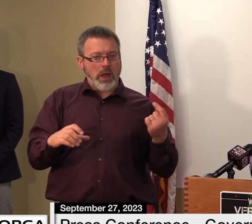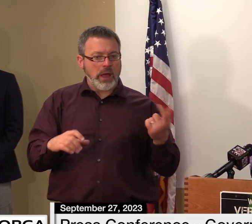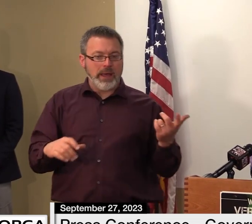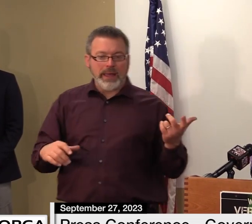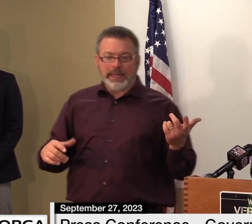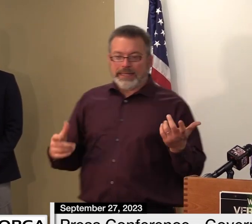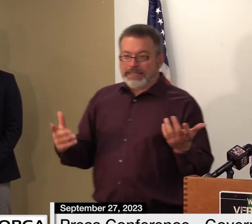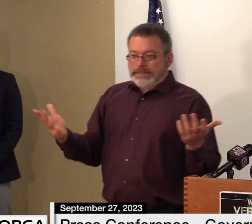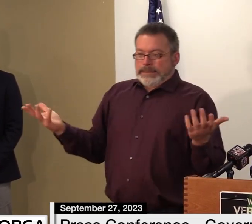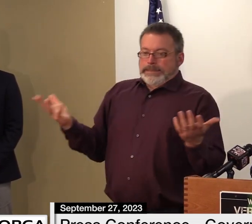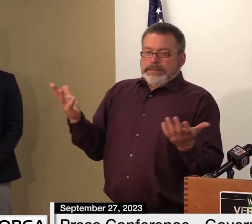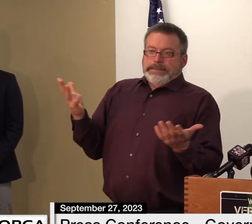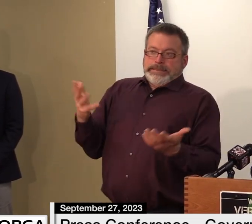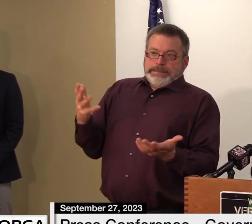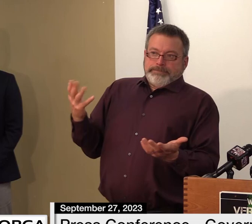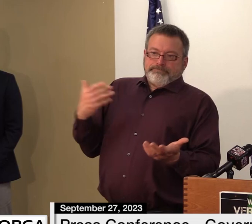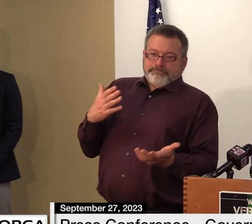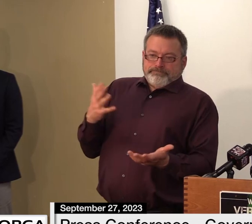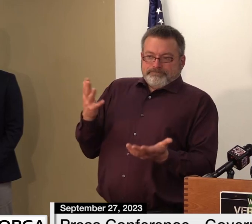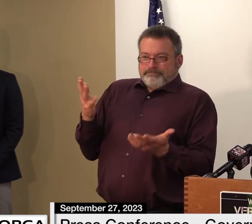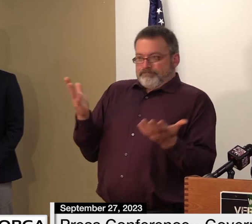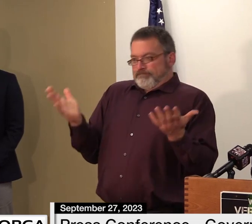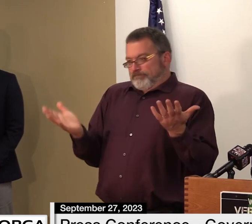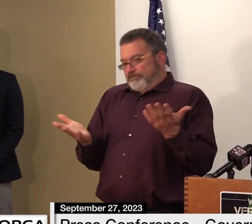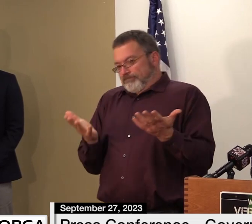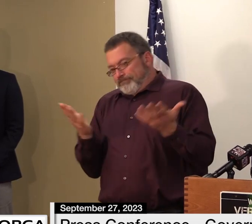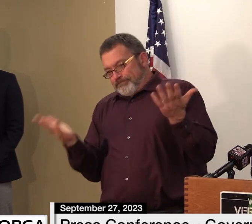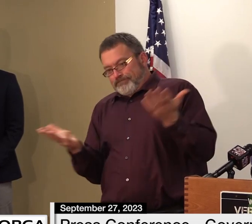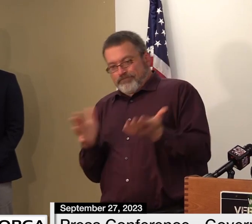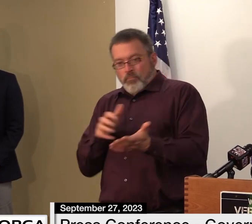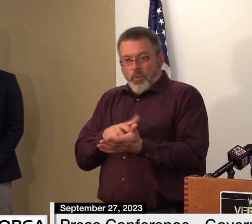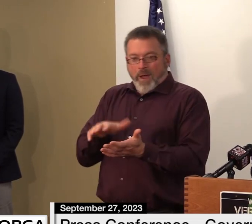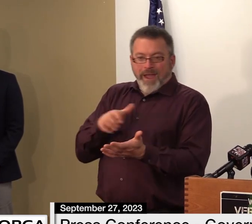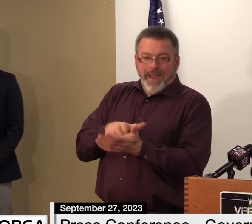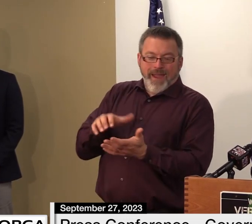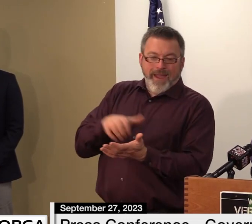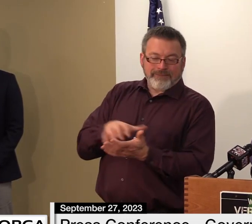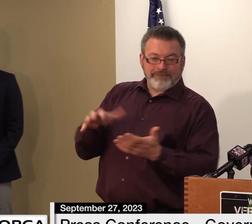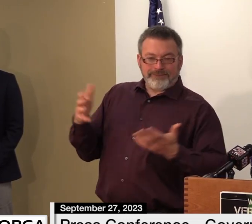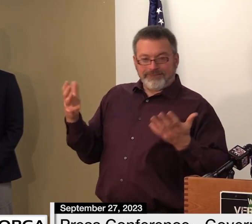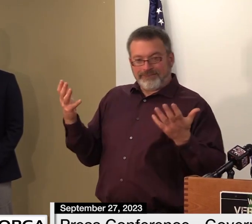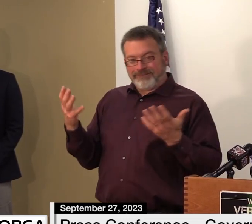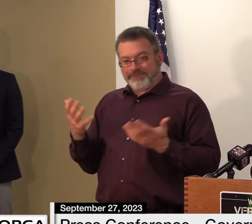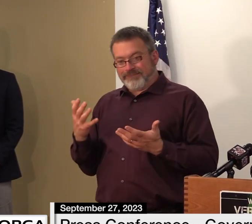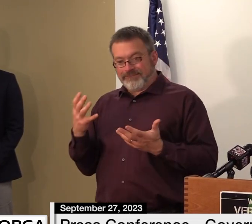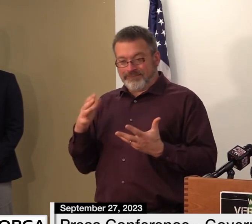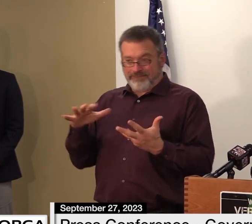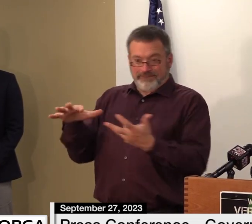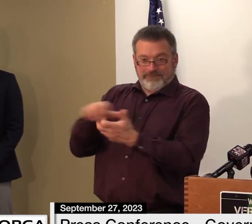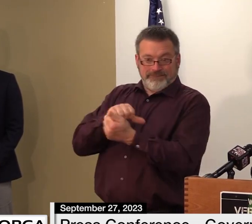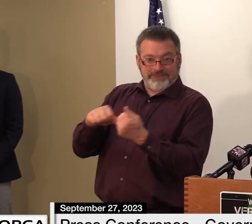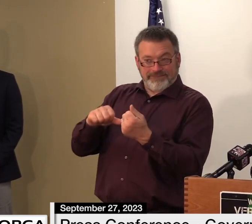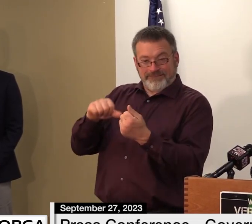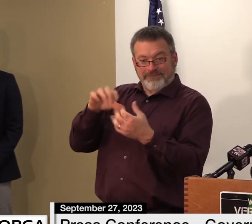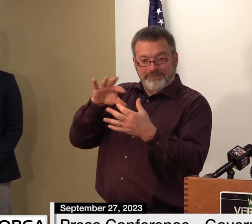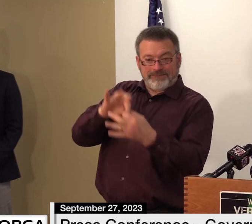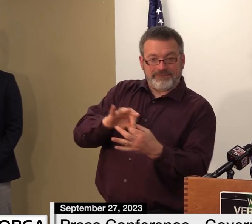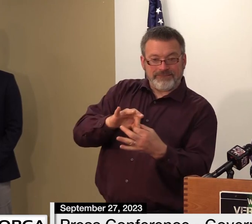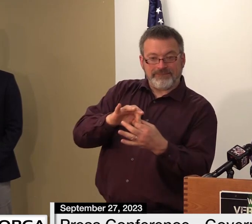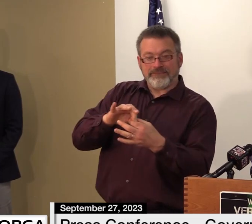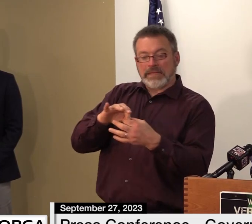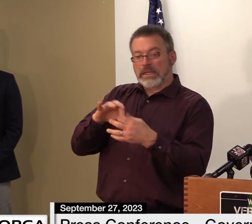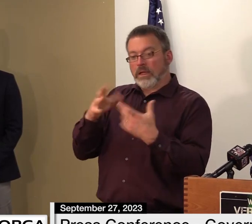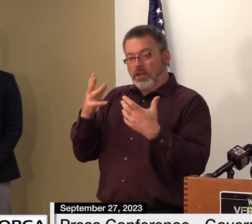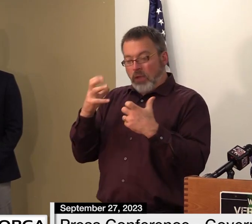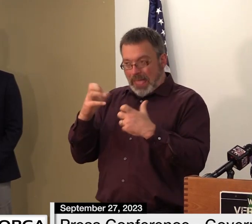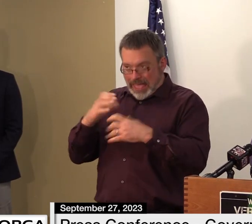I the only thing I would say at this time is that in general, the amount of damage, the amount of resilience work we want to do, this